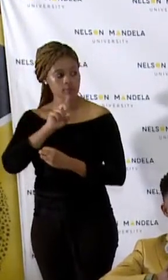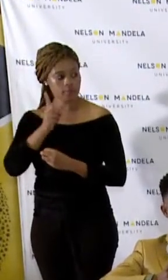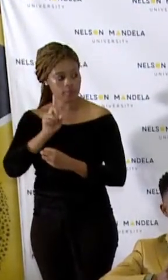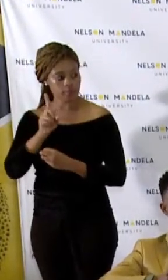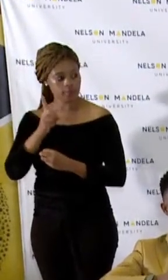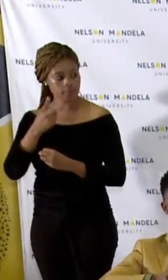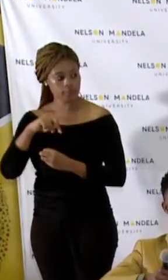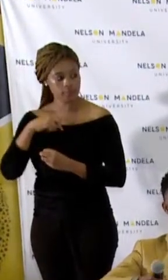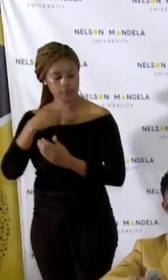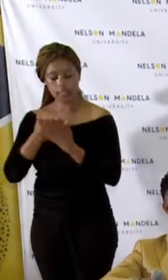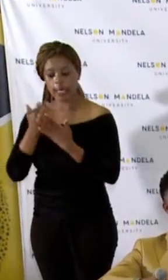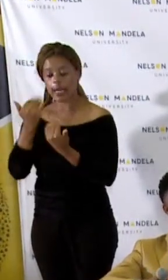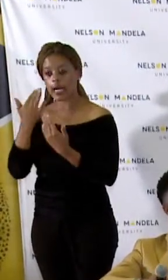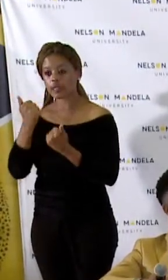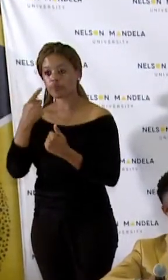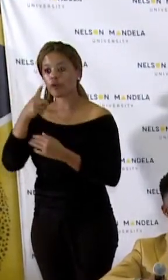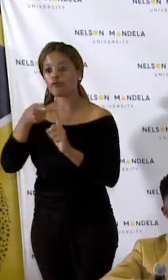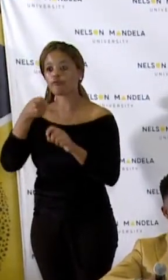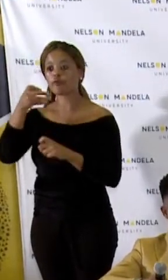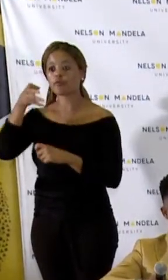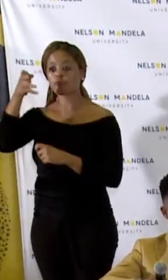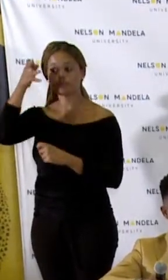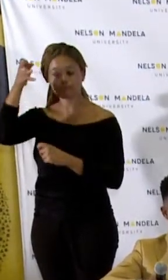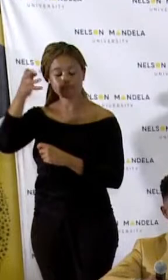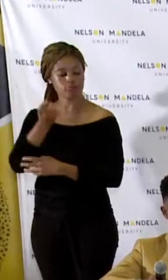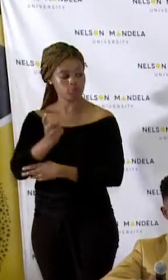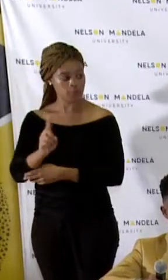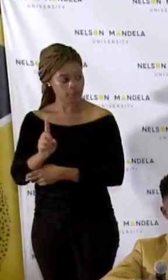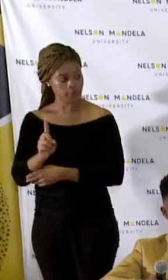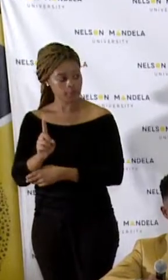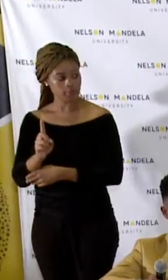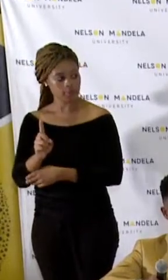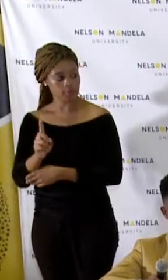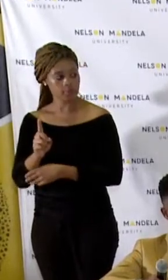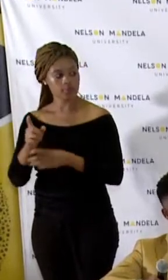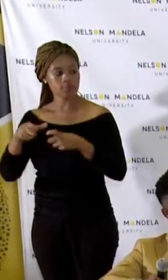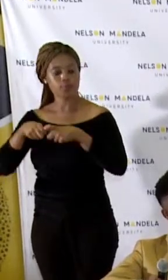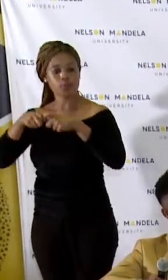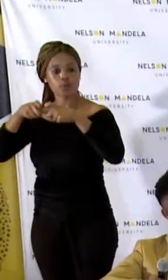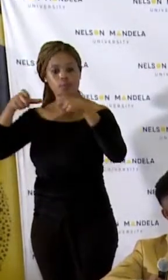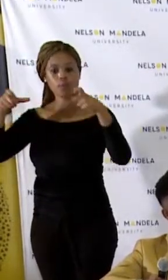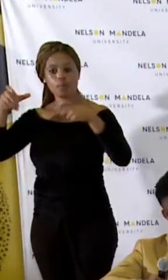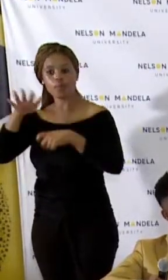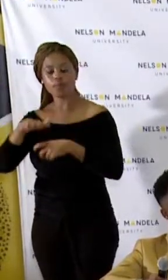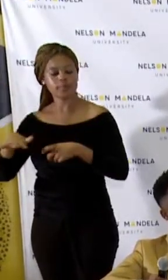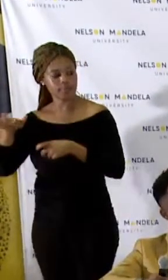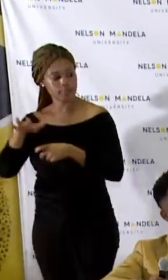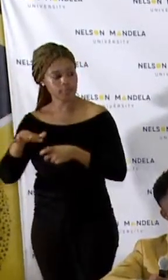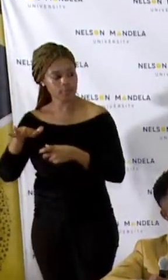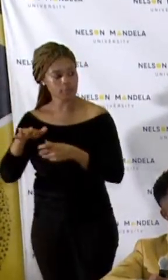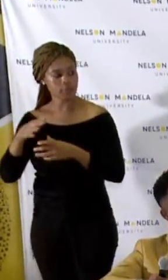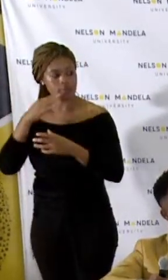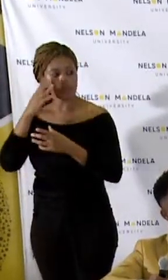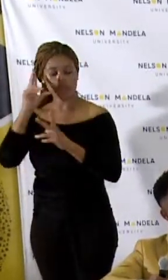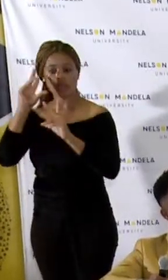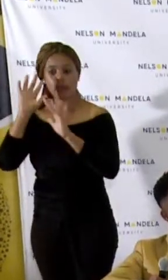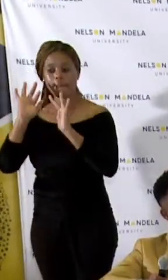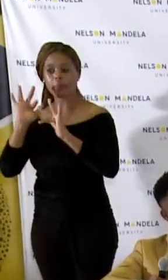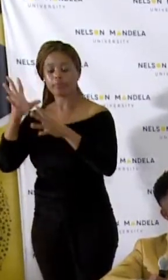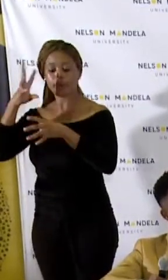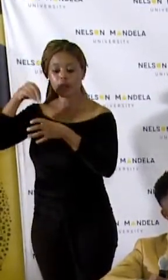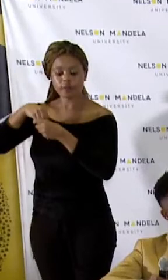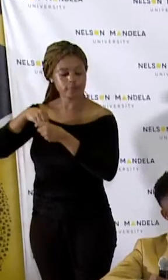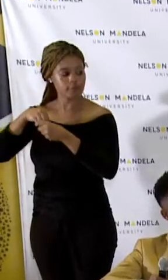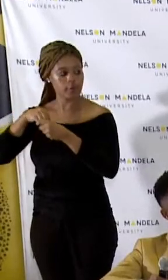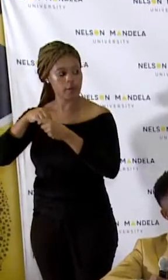we can expect from the future, it's a very Wild West space. I know the people involved in legal